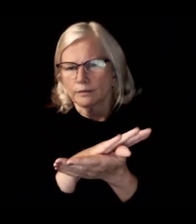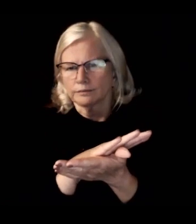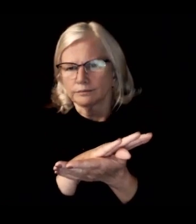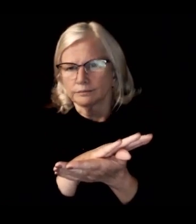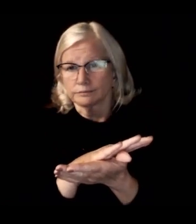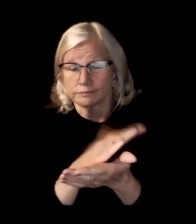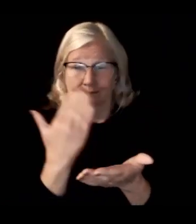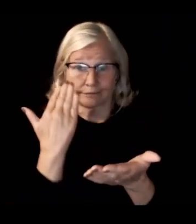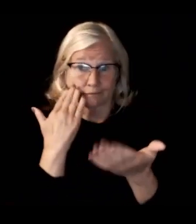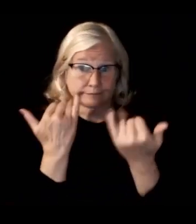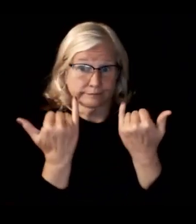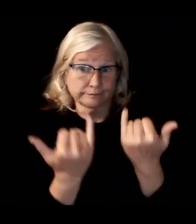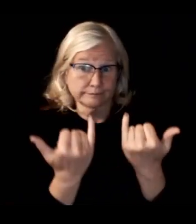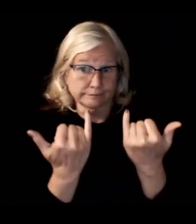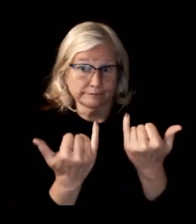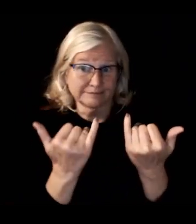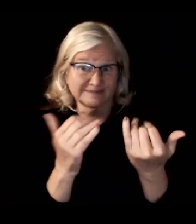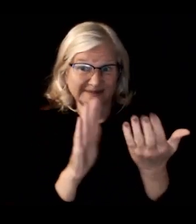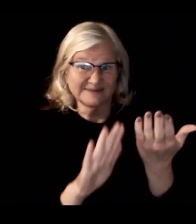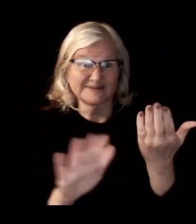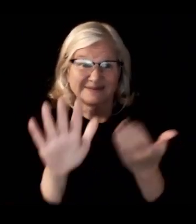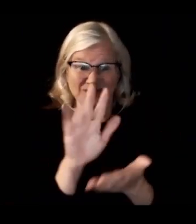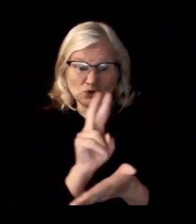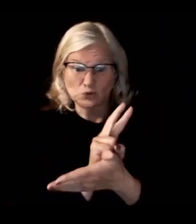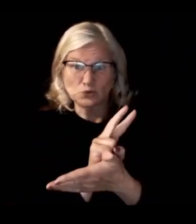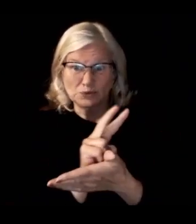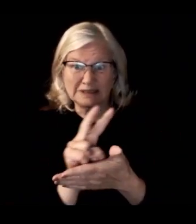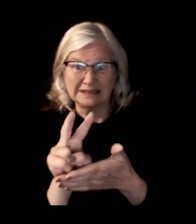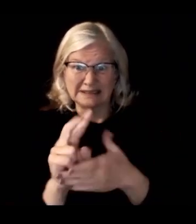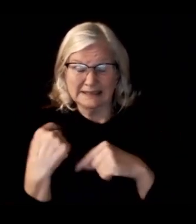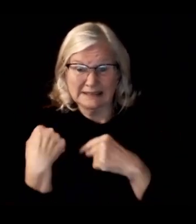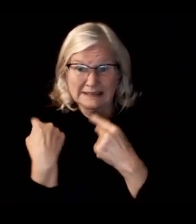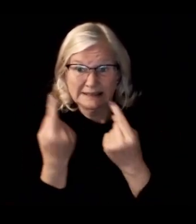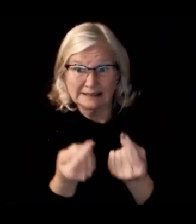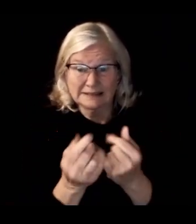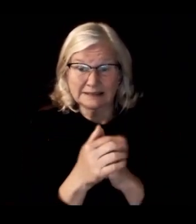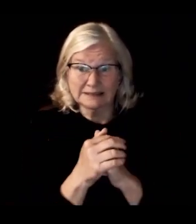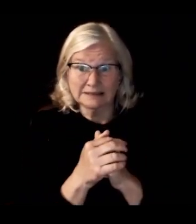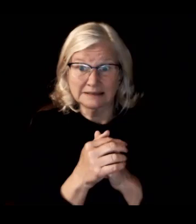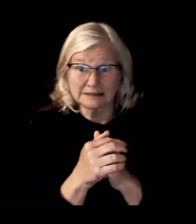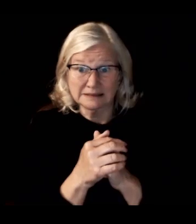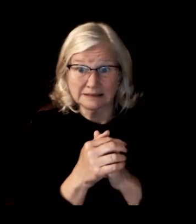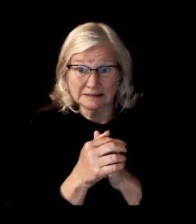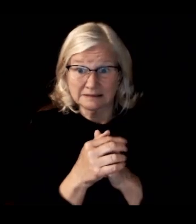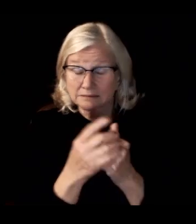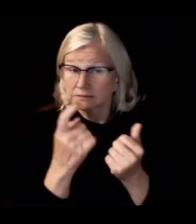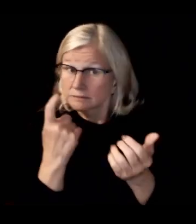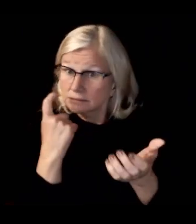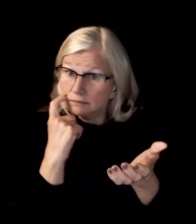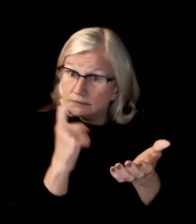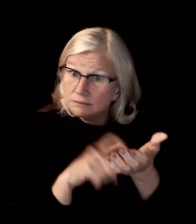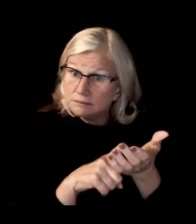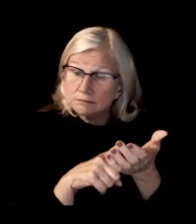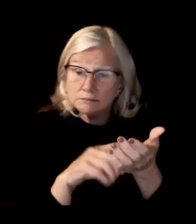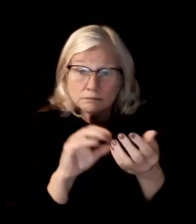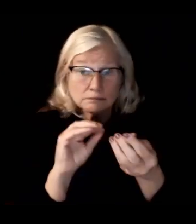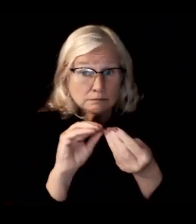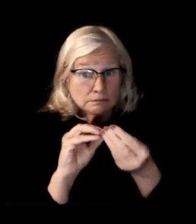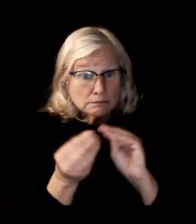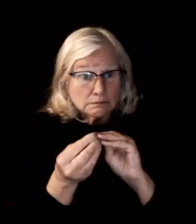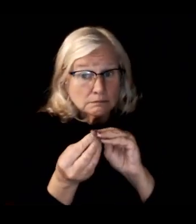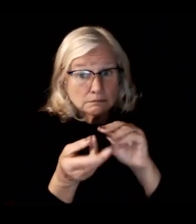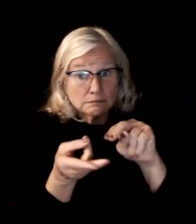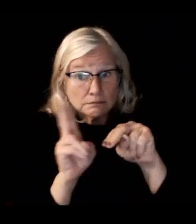weeks into this. Have you seen any additional cases associated with schools, any trends or